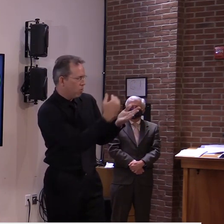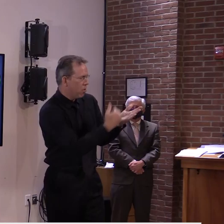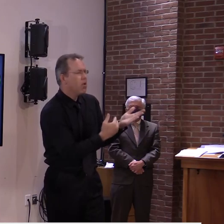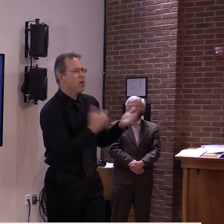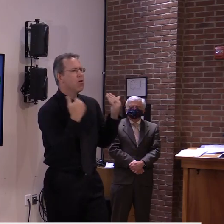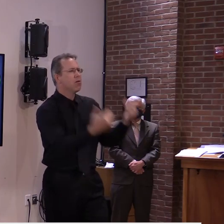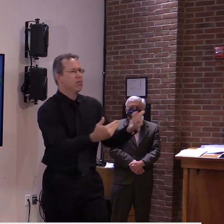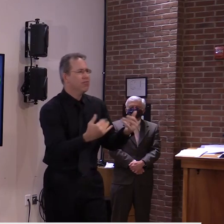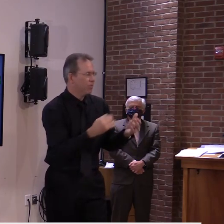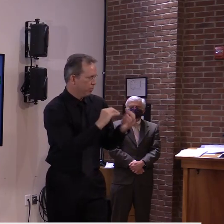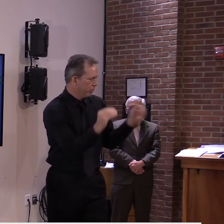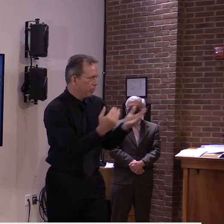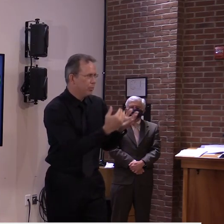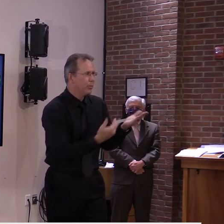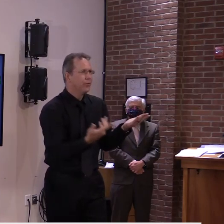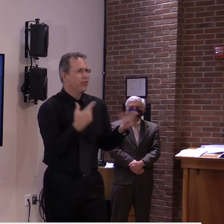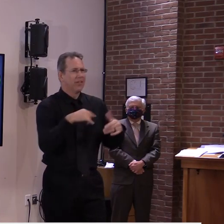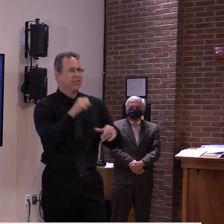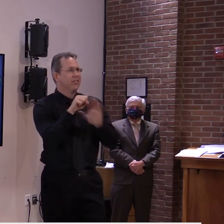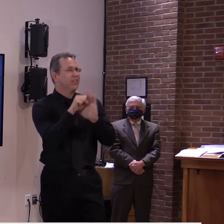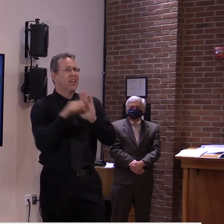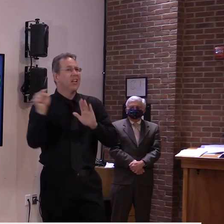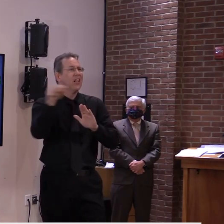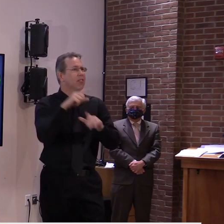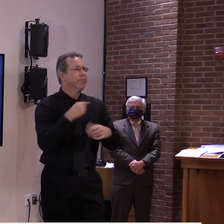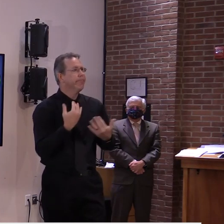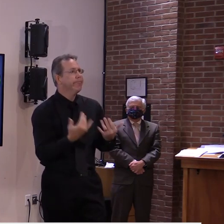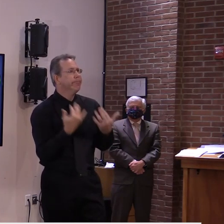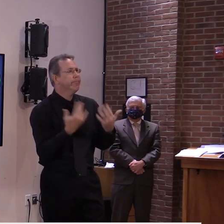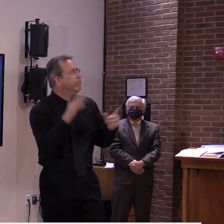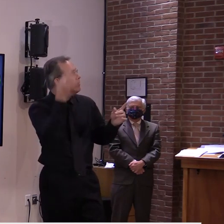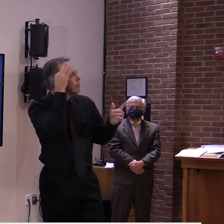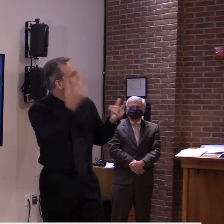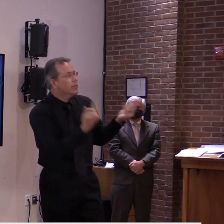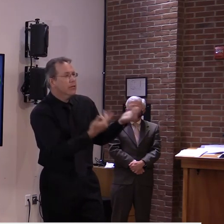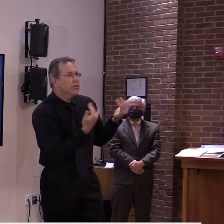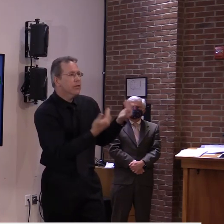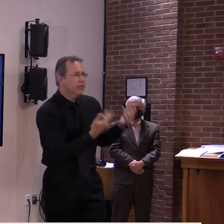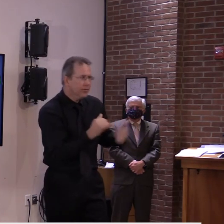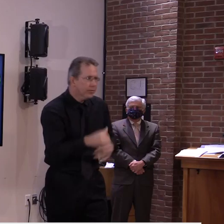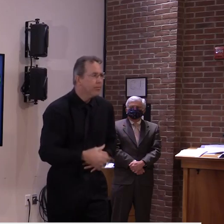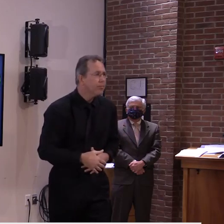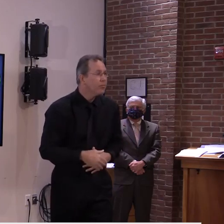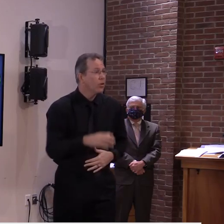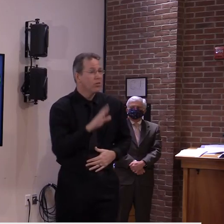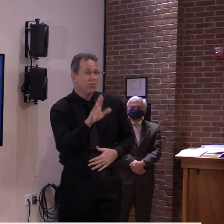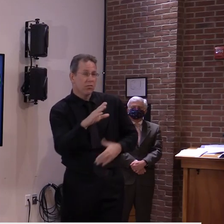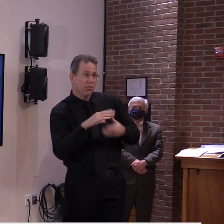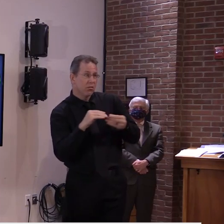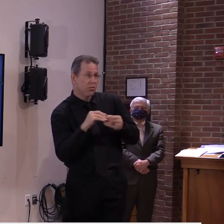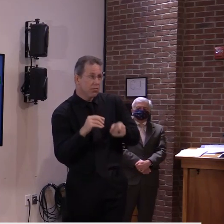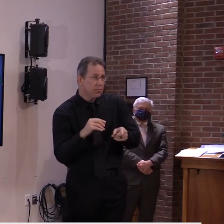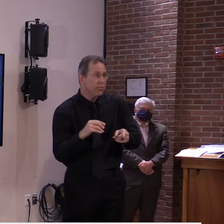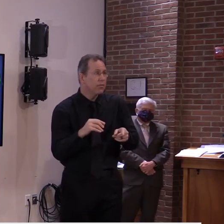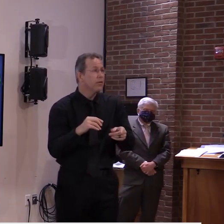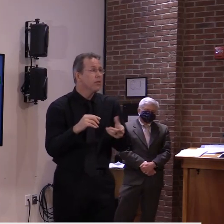the country as well. Commissioner Harrington, can you comment on the other appeal processes?